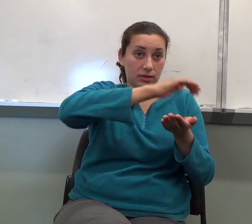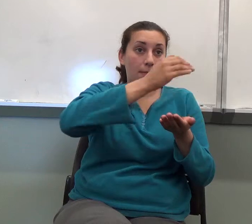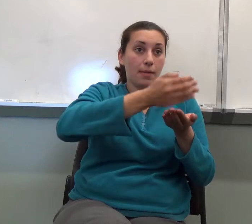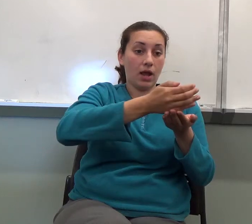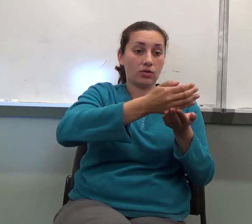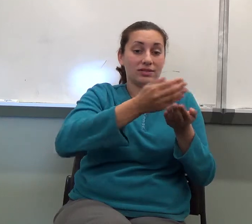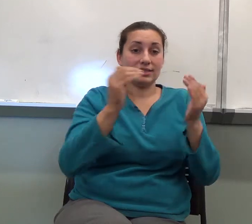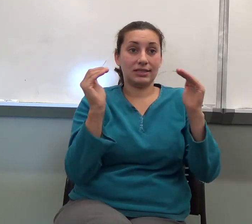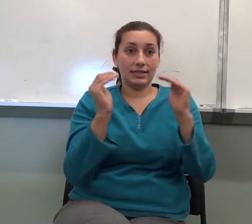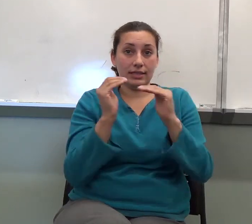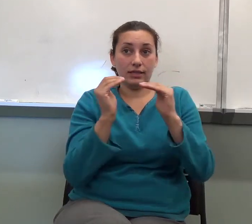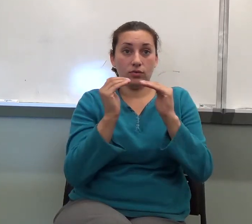equals a rate